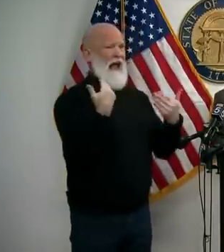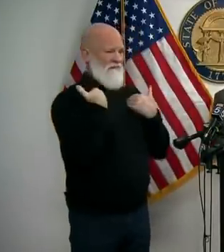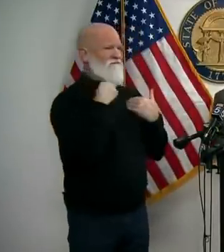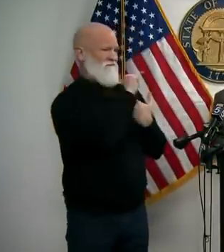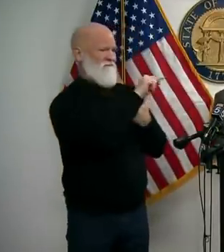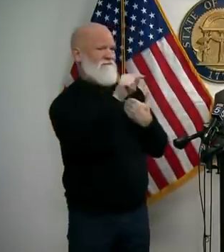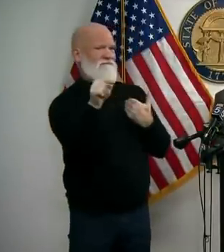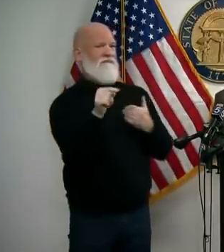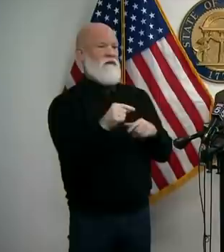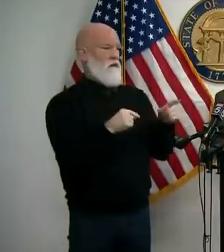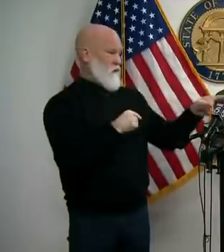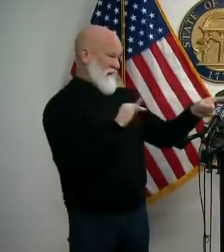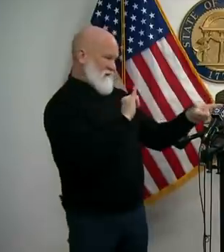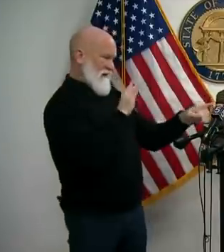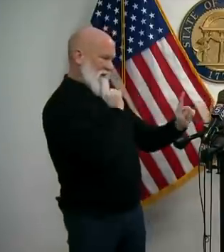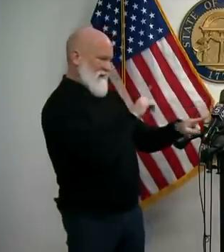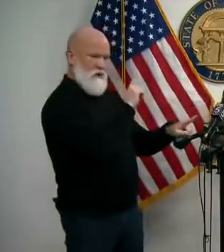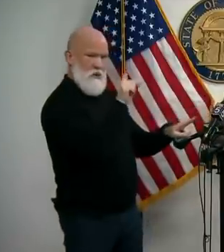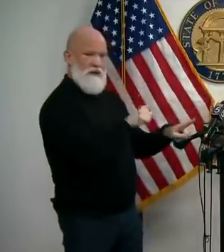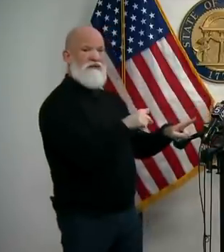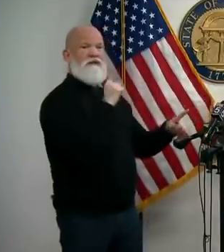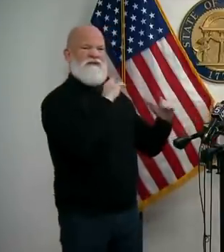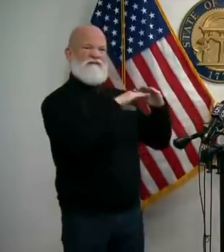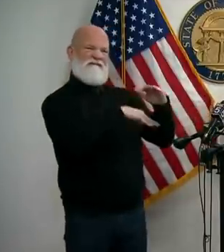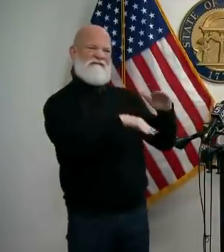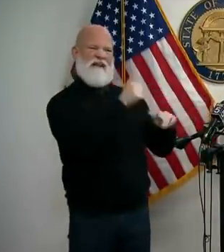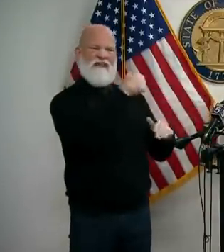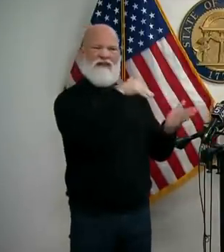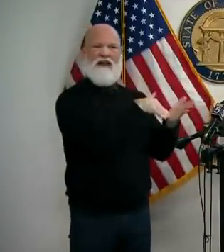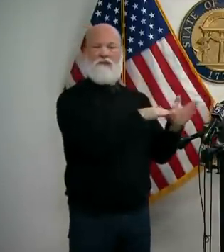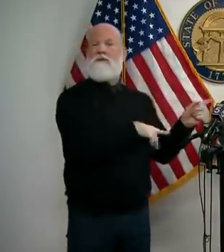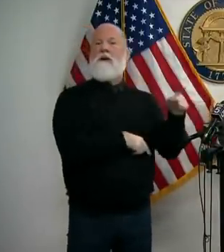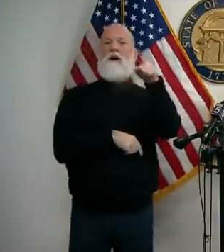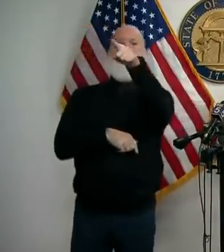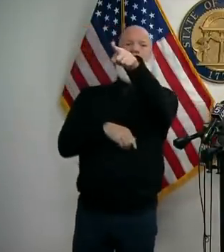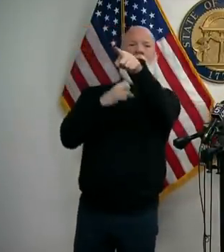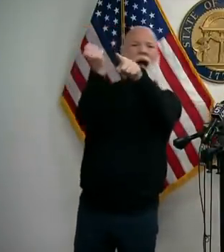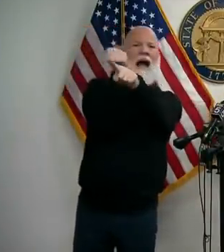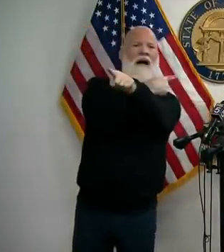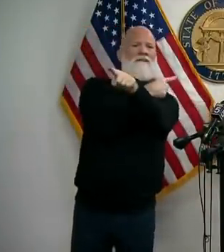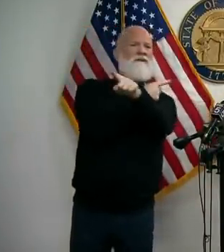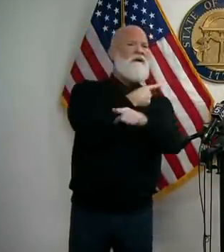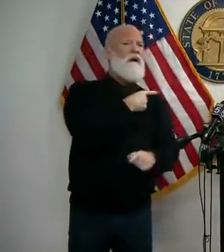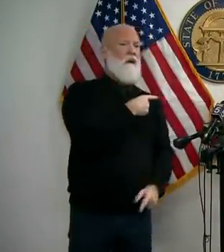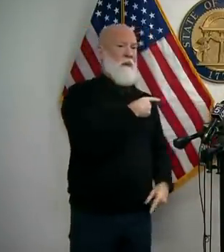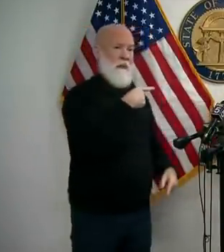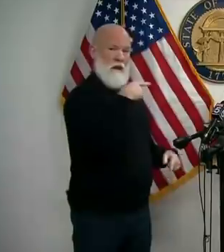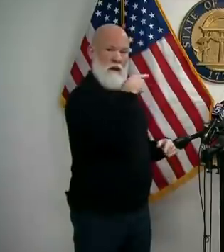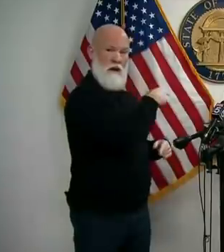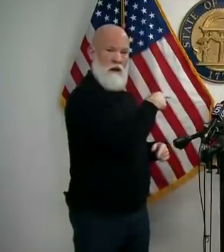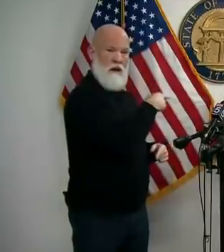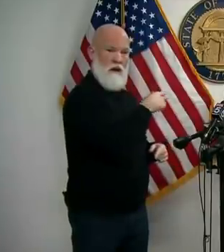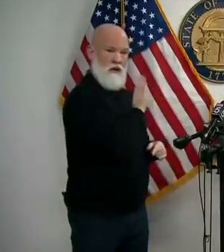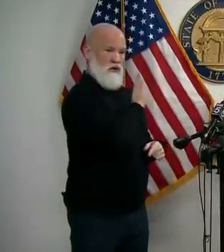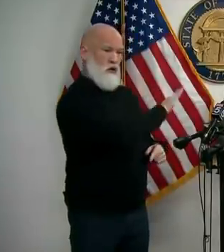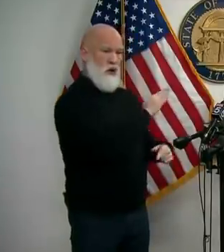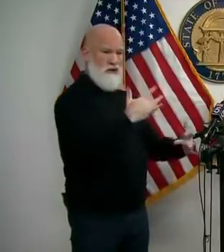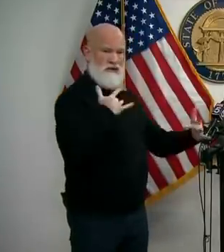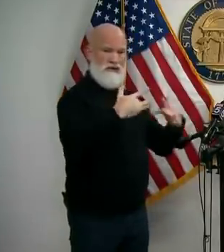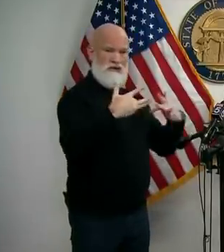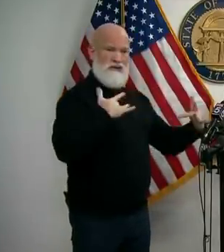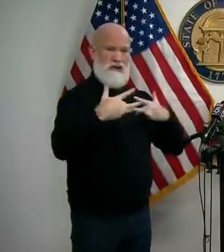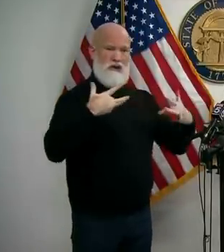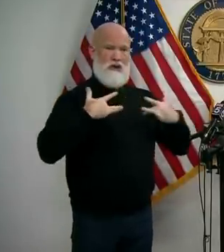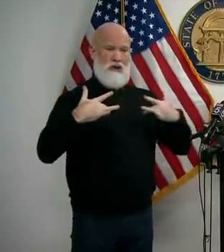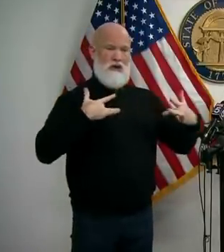probably be somewhere south of 10,000. Steve. Are you concerned at all about